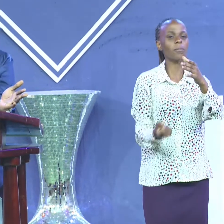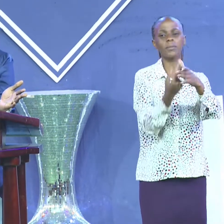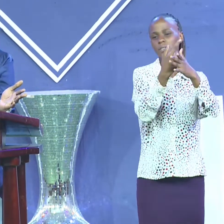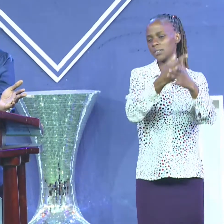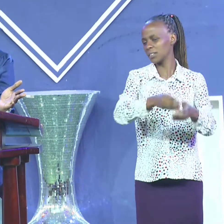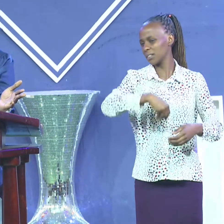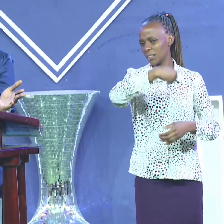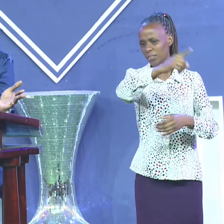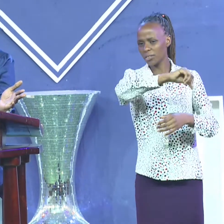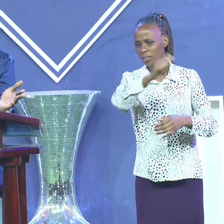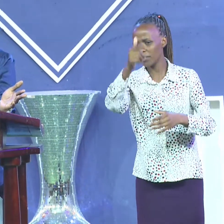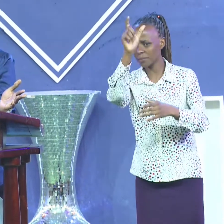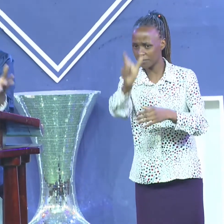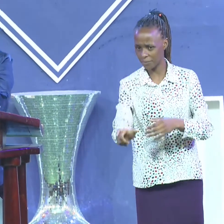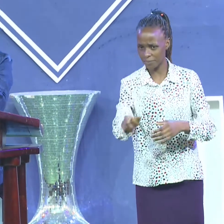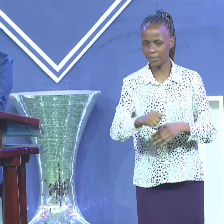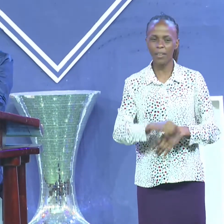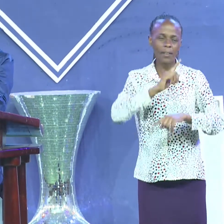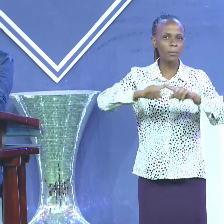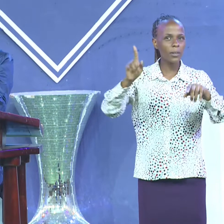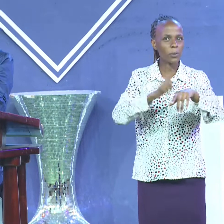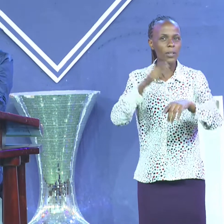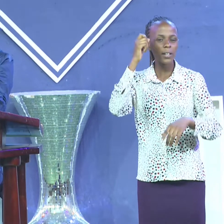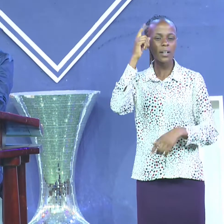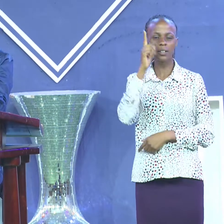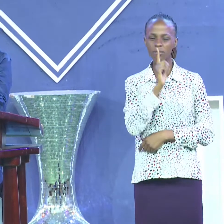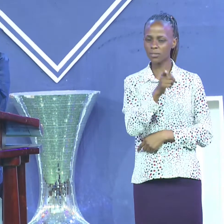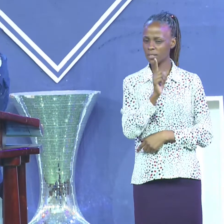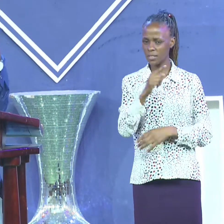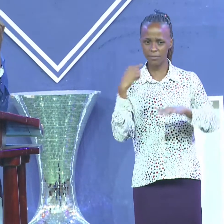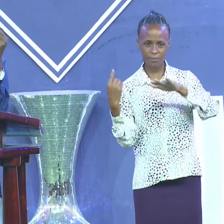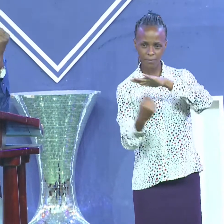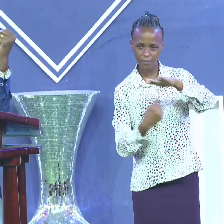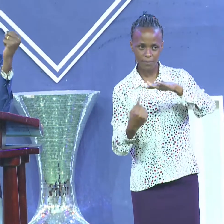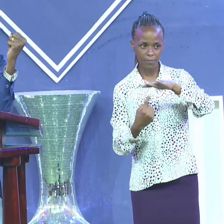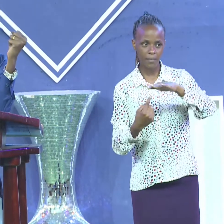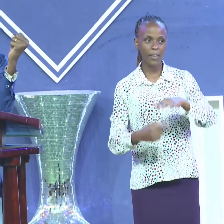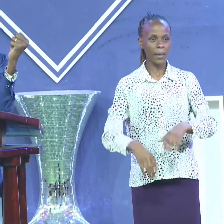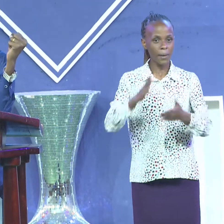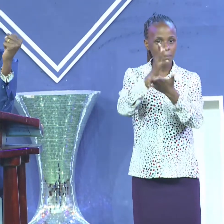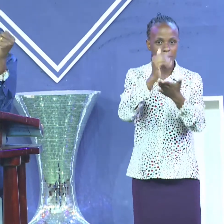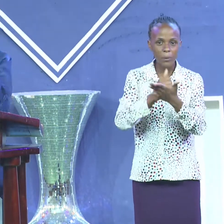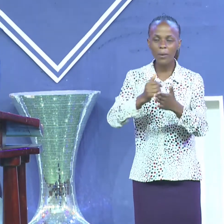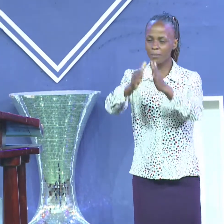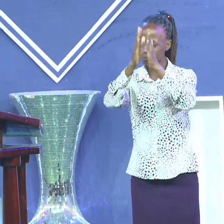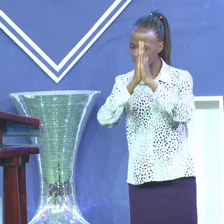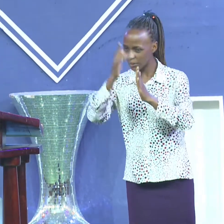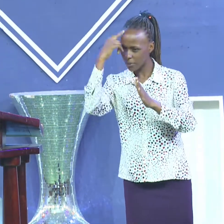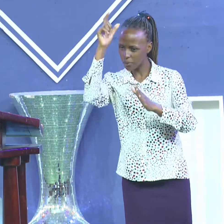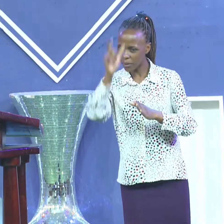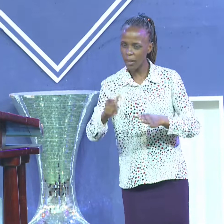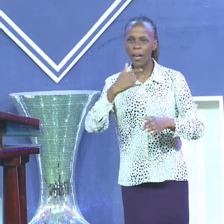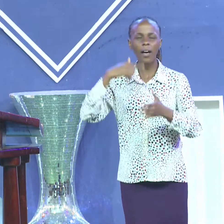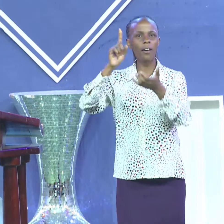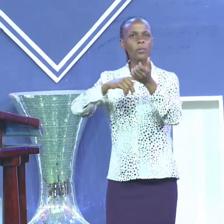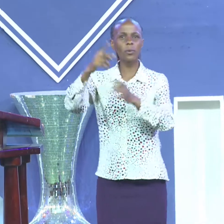find that opportunity has been given away sometimes. But when I understood that situation, as I was praying for them, I got